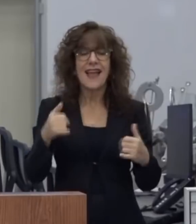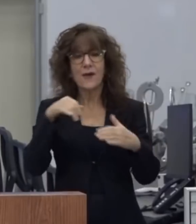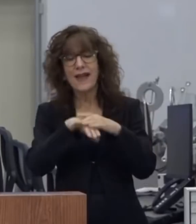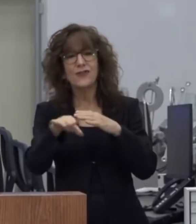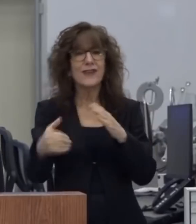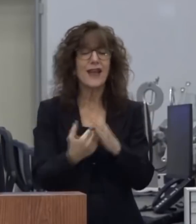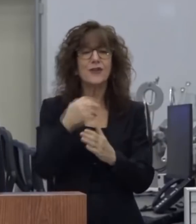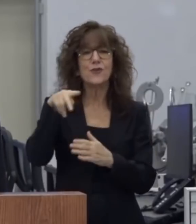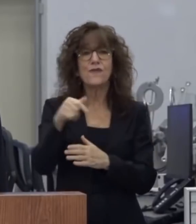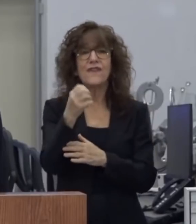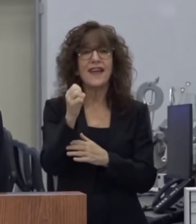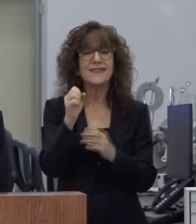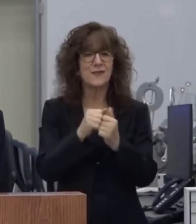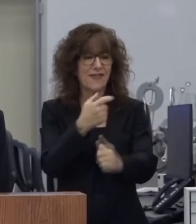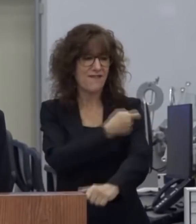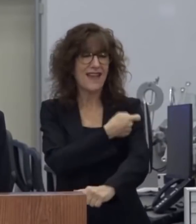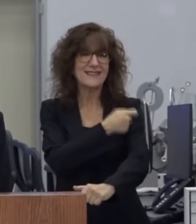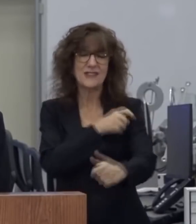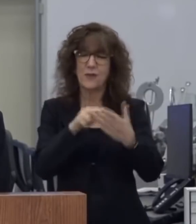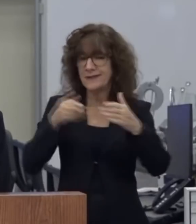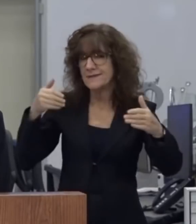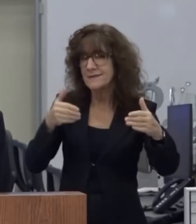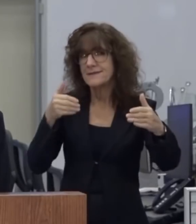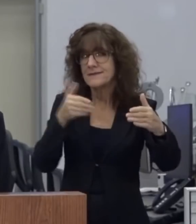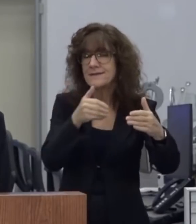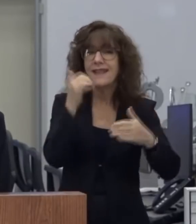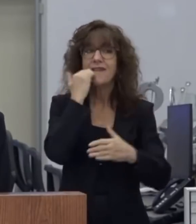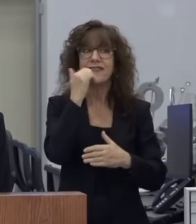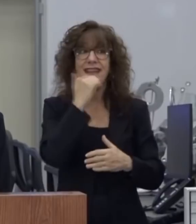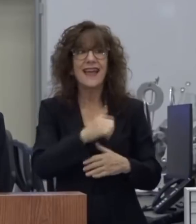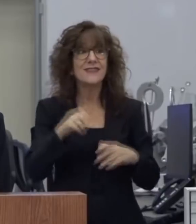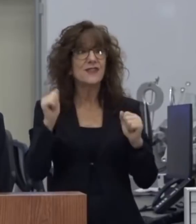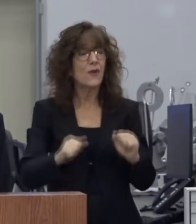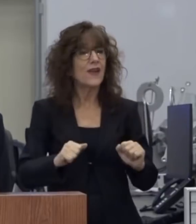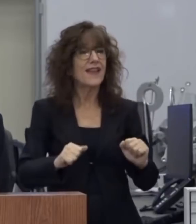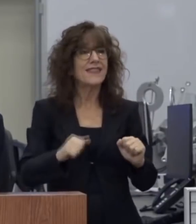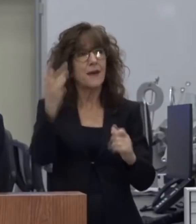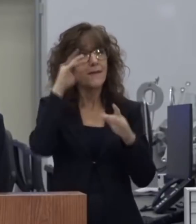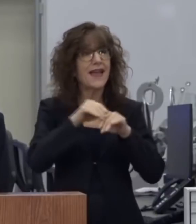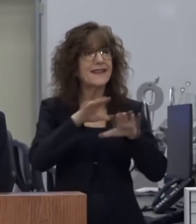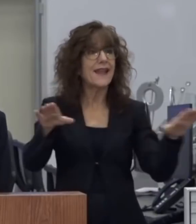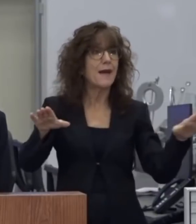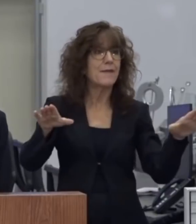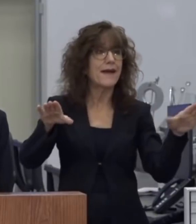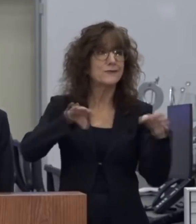with the vaccine, and that means that we're coming closer every day to being able to put this pandemic behind us. As we look ahead,